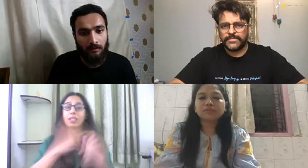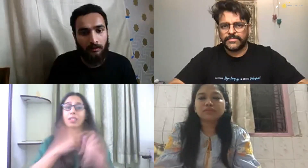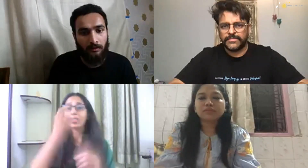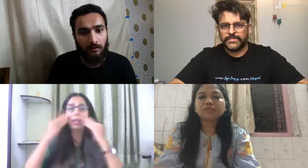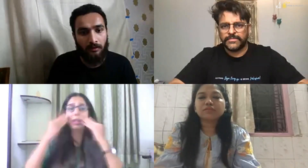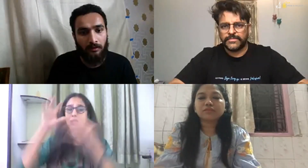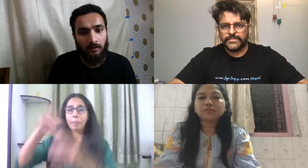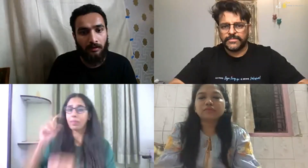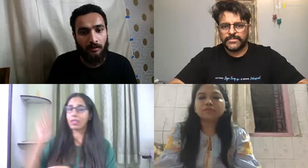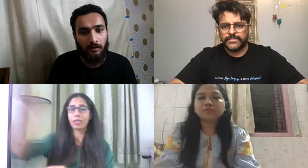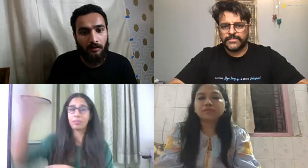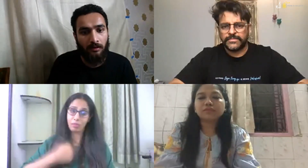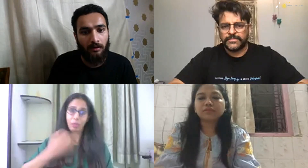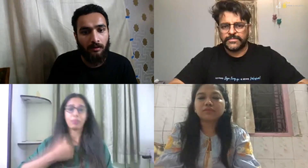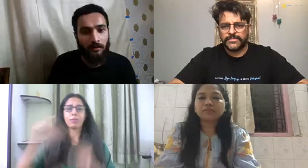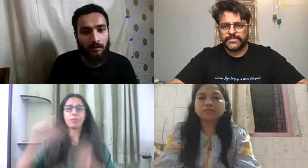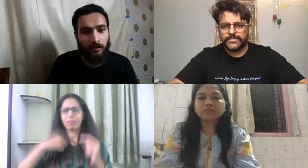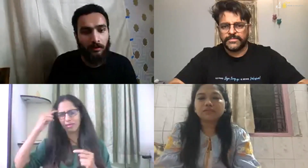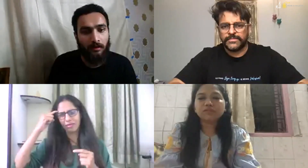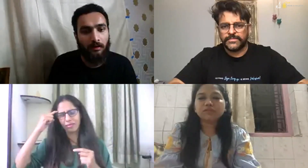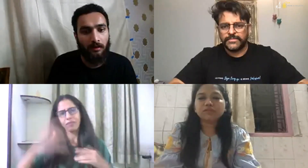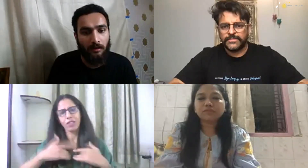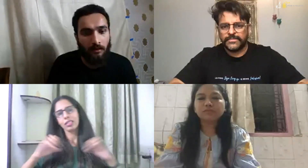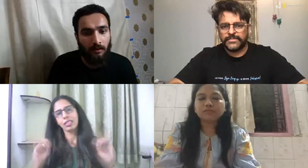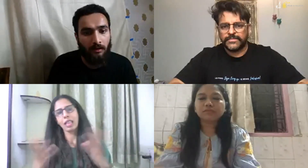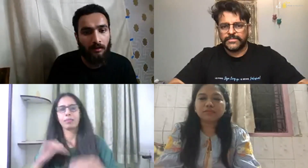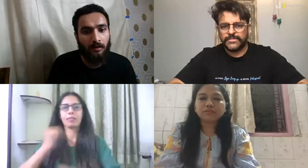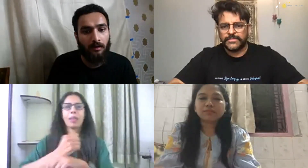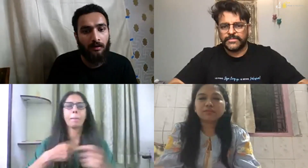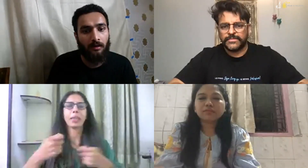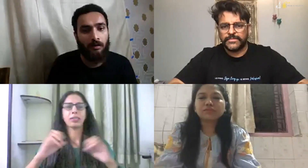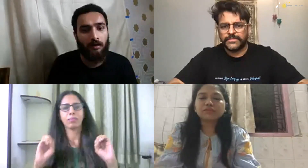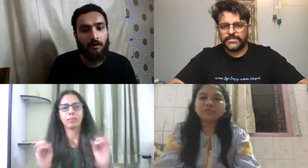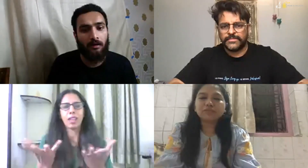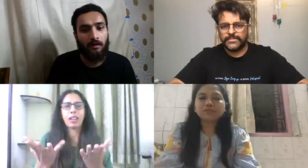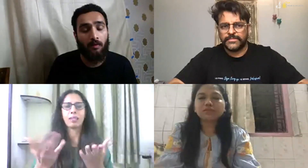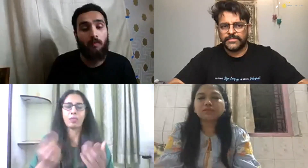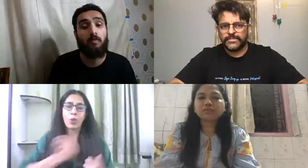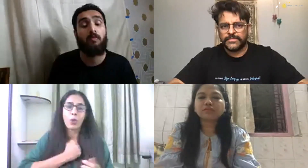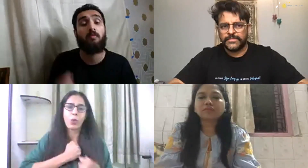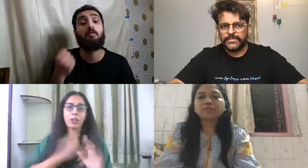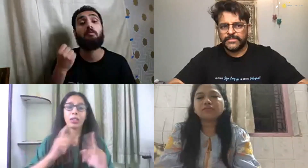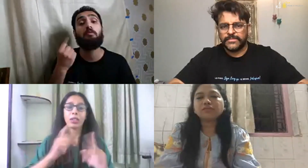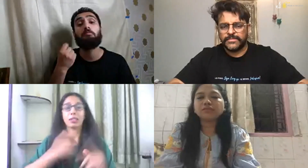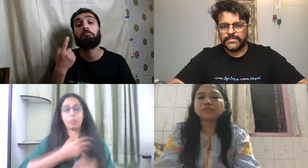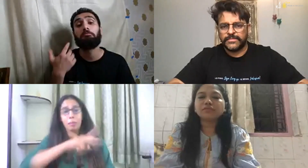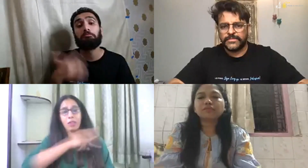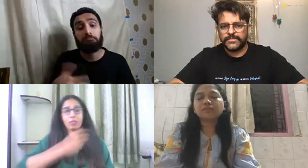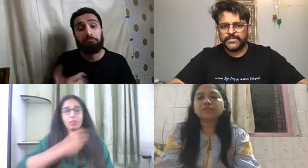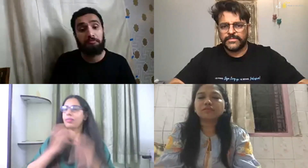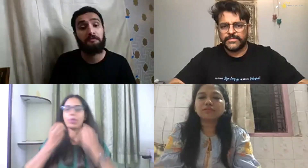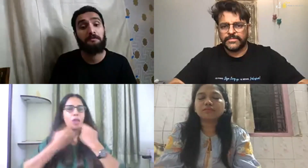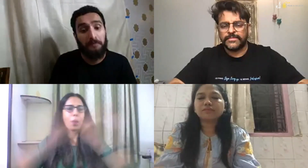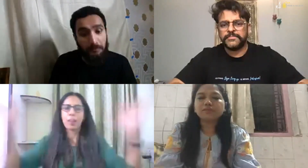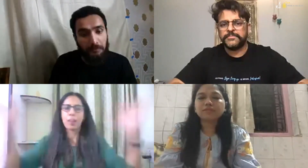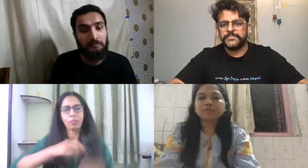from the people, and they were asking me that if you can come and do our makeup. So I thought, okay, I will set up my own business